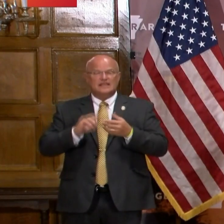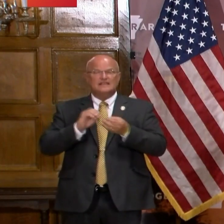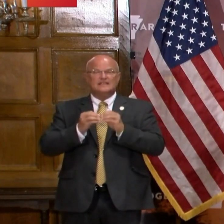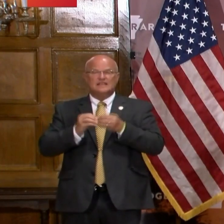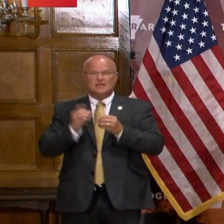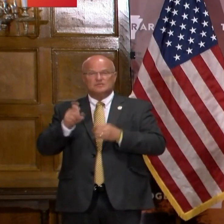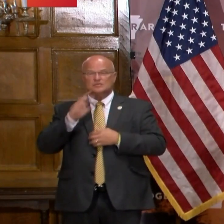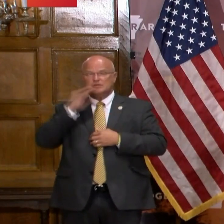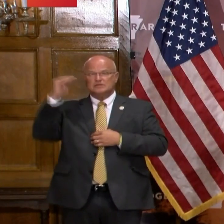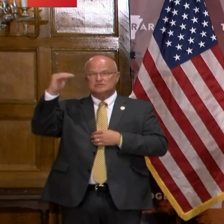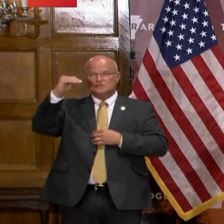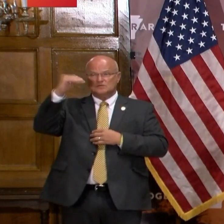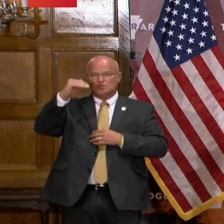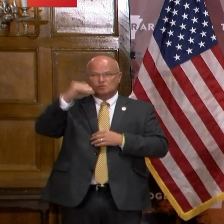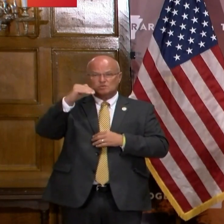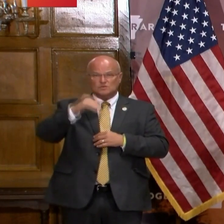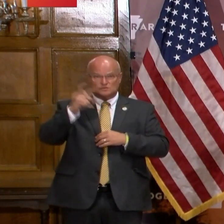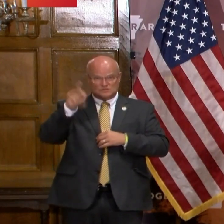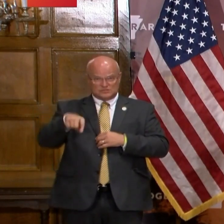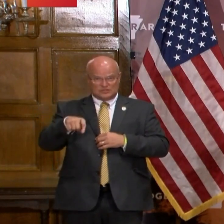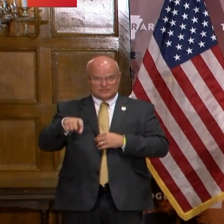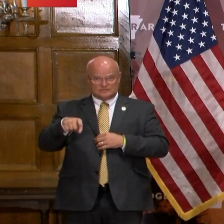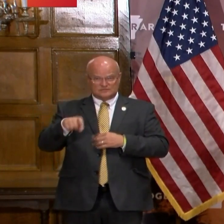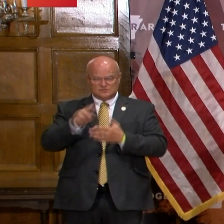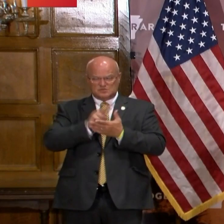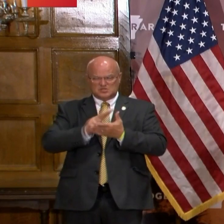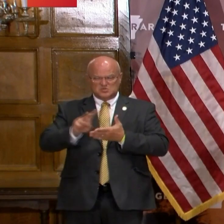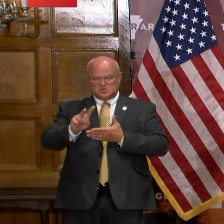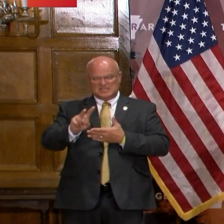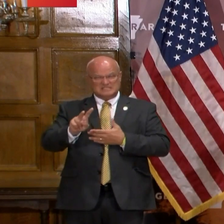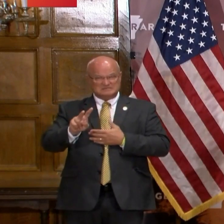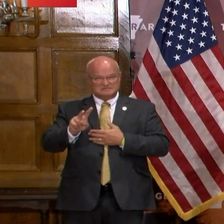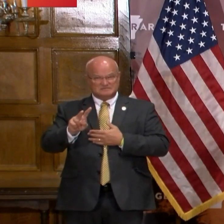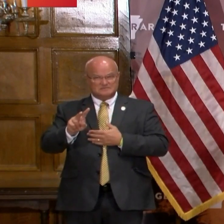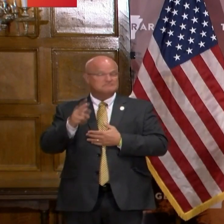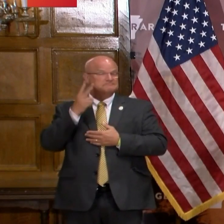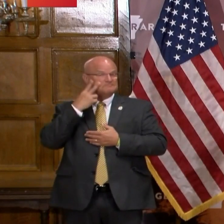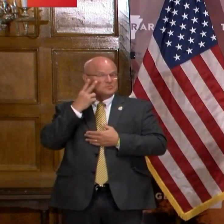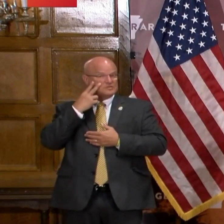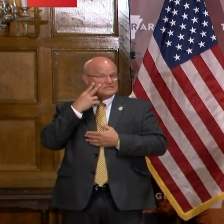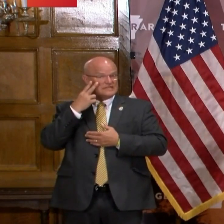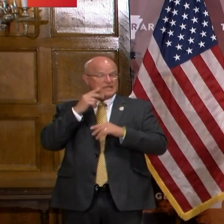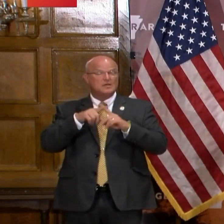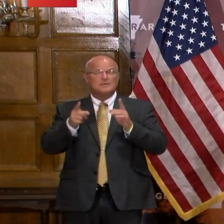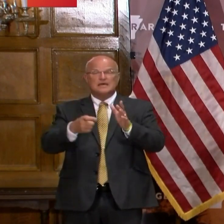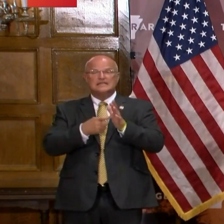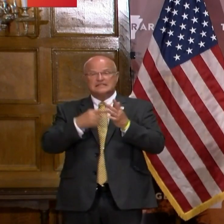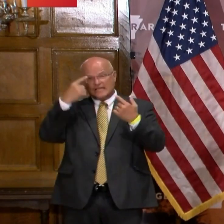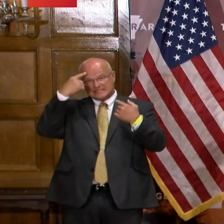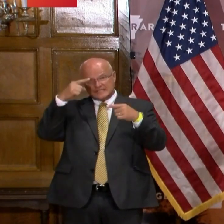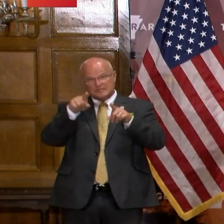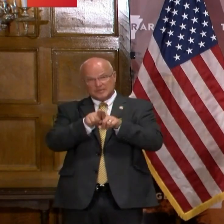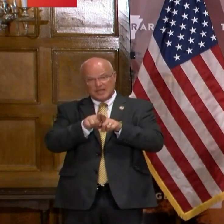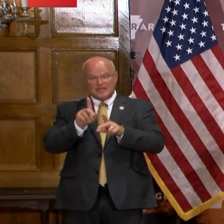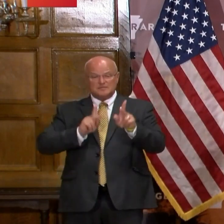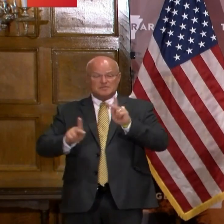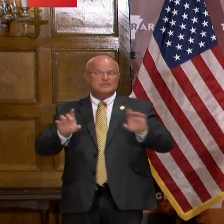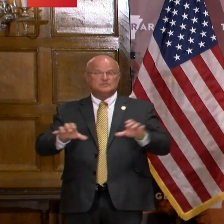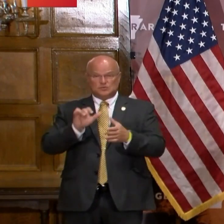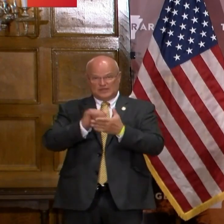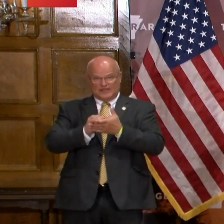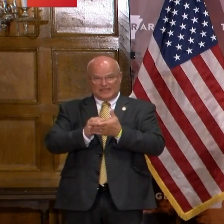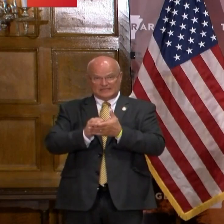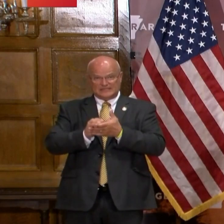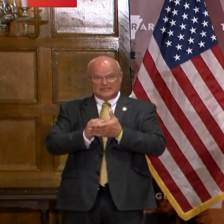you should be able to start seeing some results after a couple of weeks. We'll see, but it takes compliance. It takes people doing